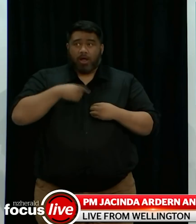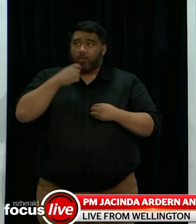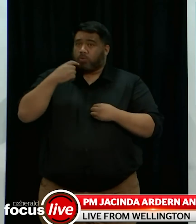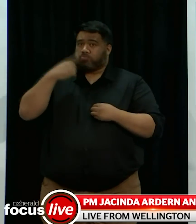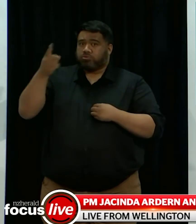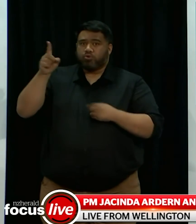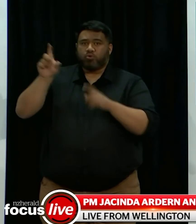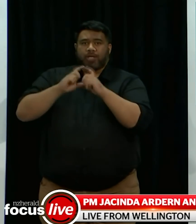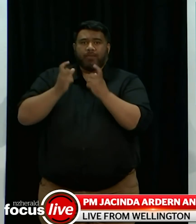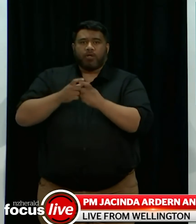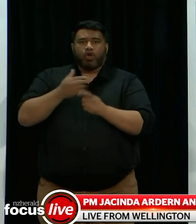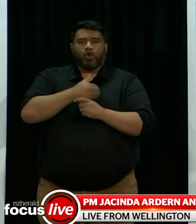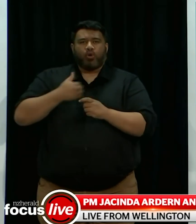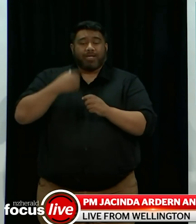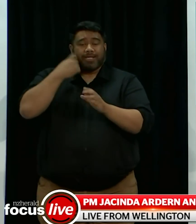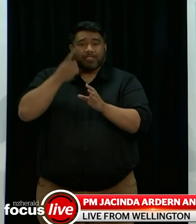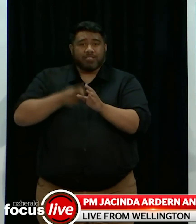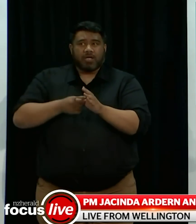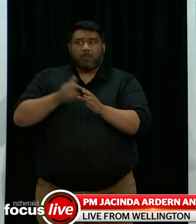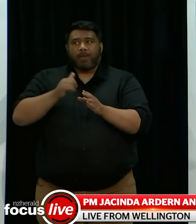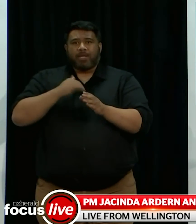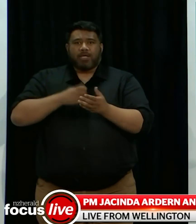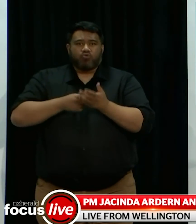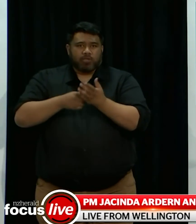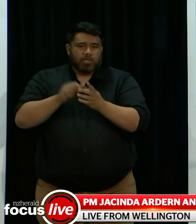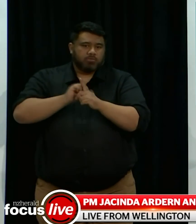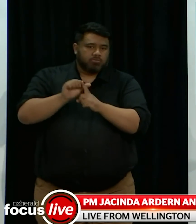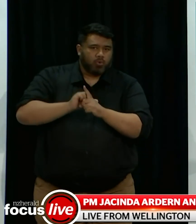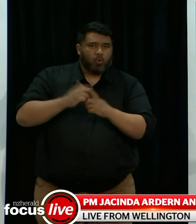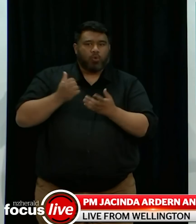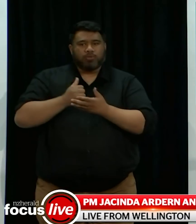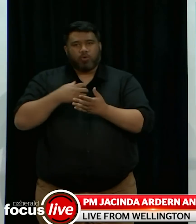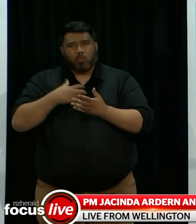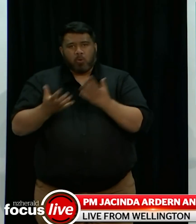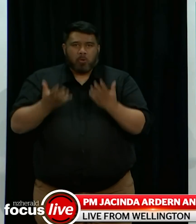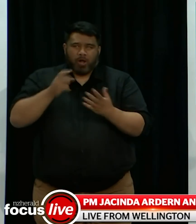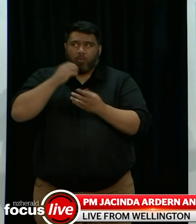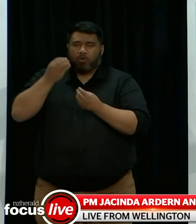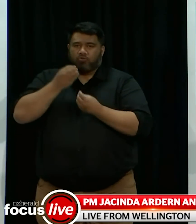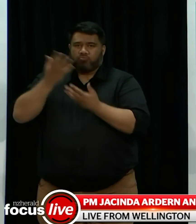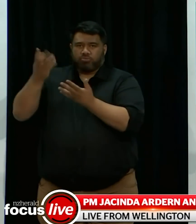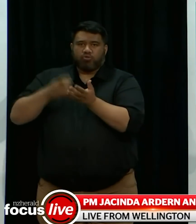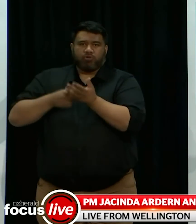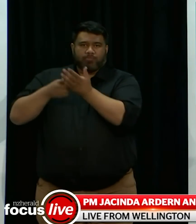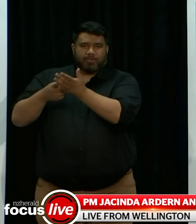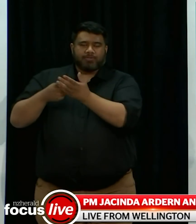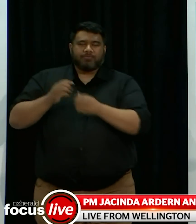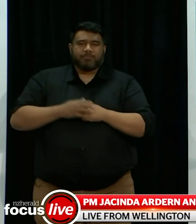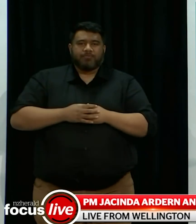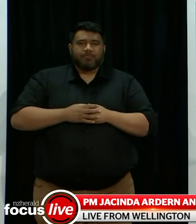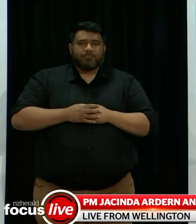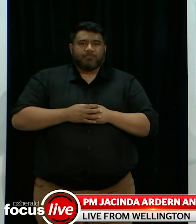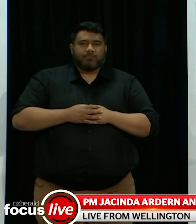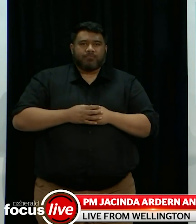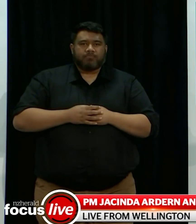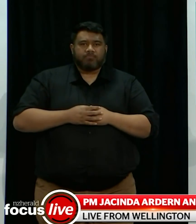early 2022 on this and make recommendations for any further support as is necessary. To be clear about this, if